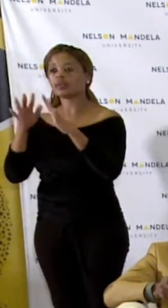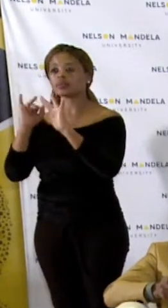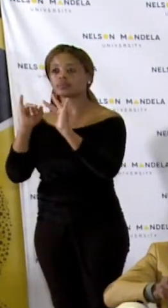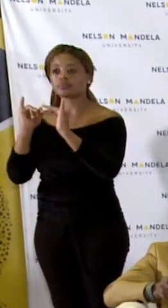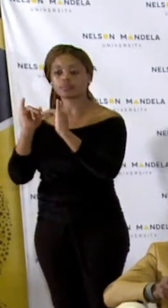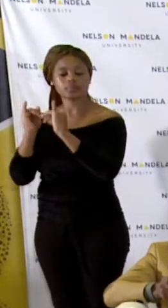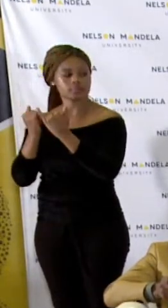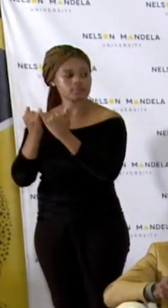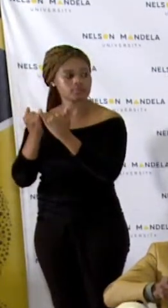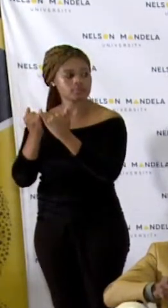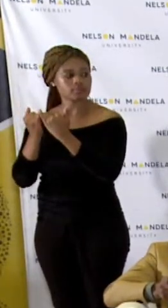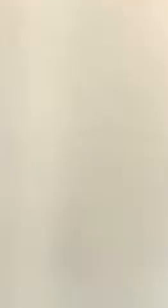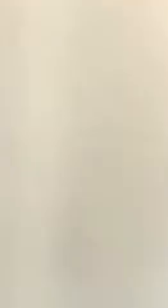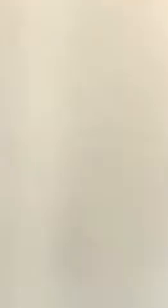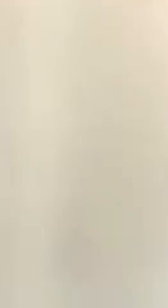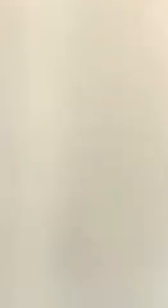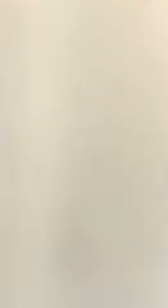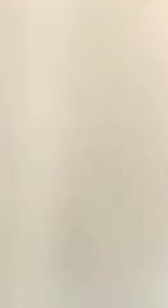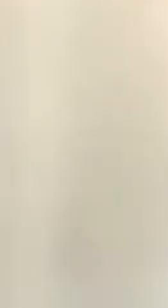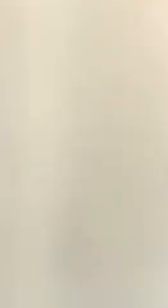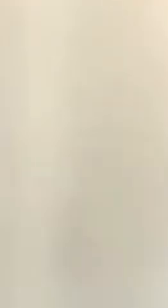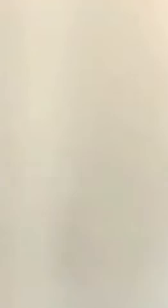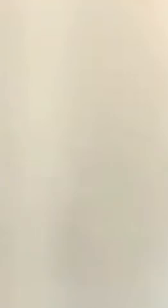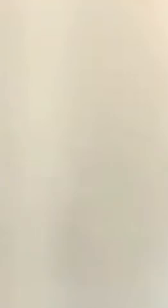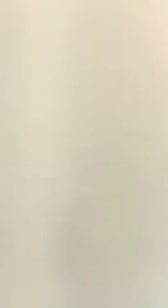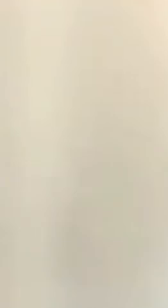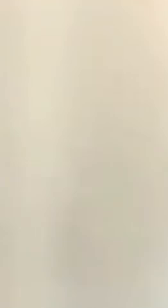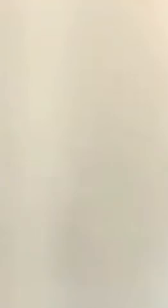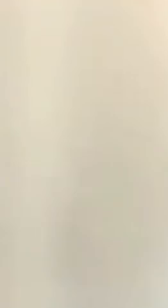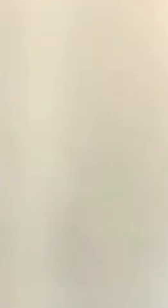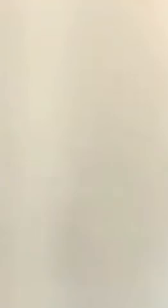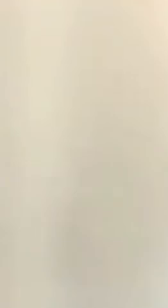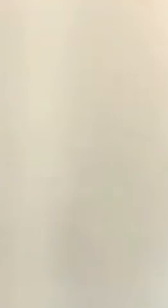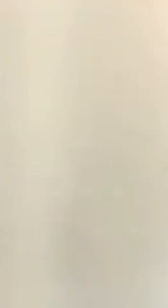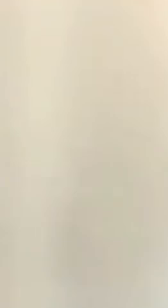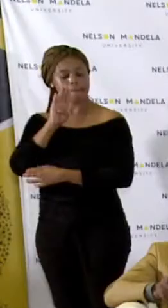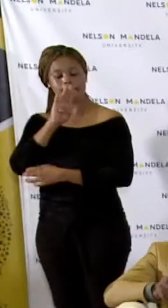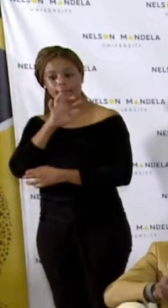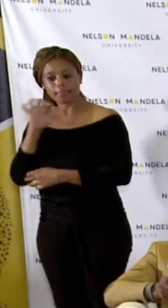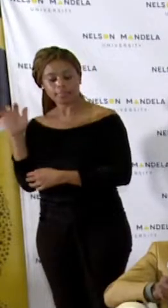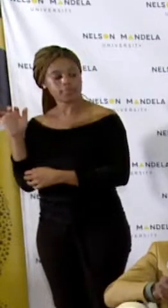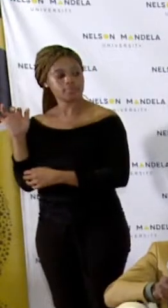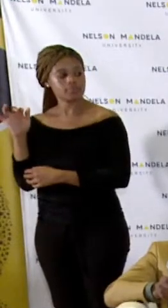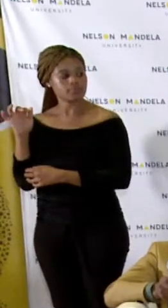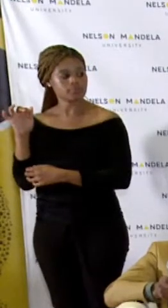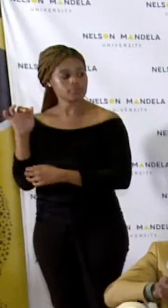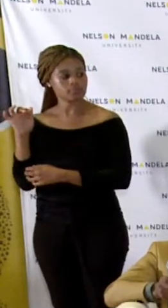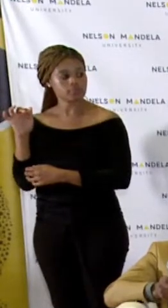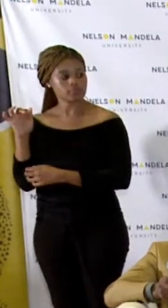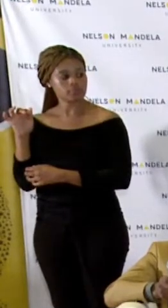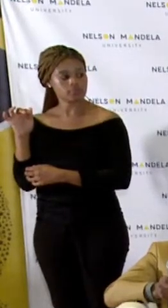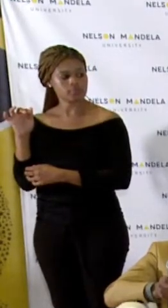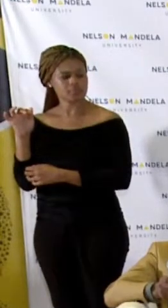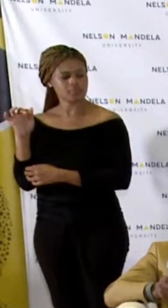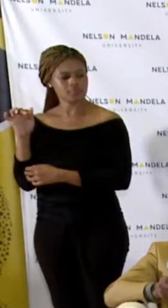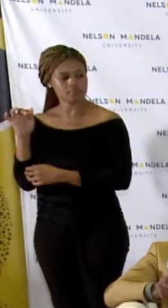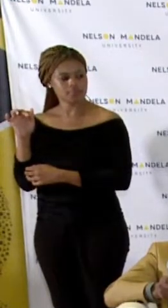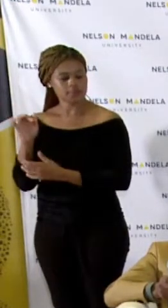essentially, is to make money. Billions of dollars. In actual